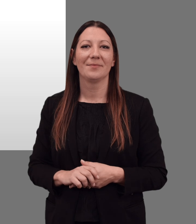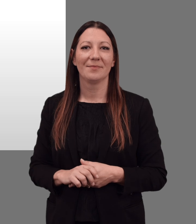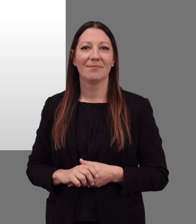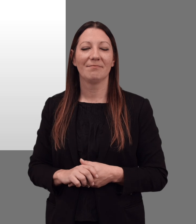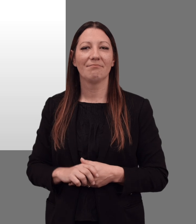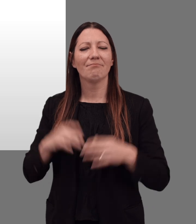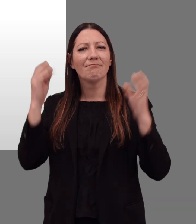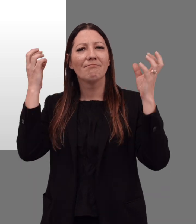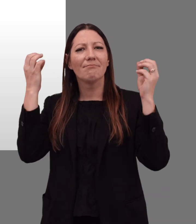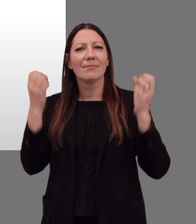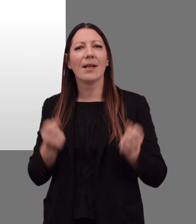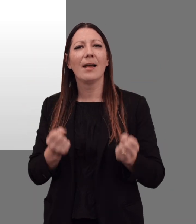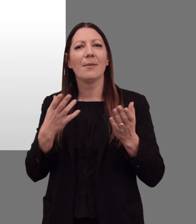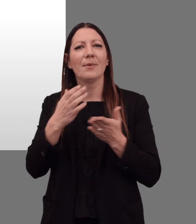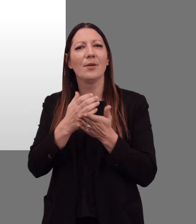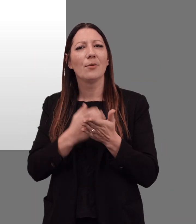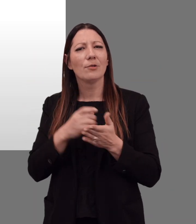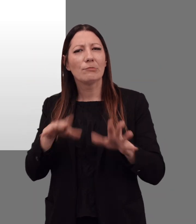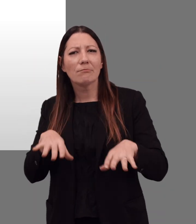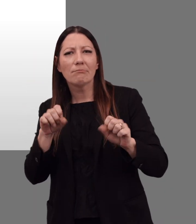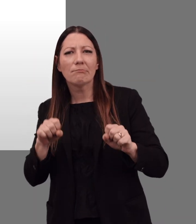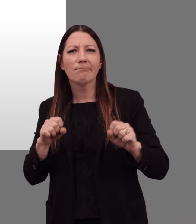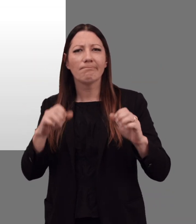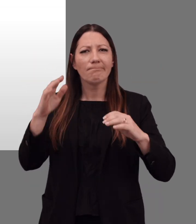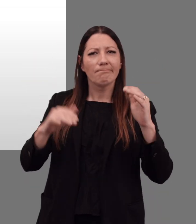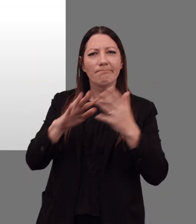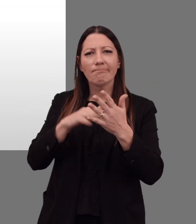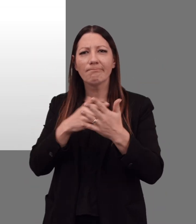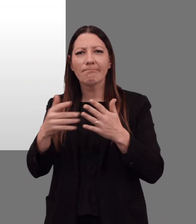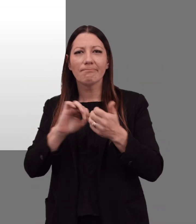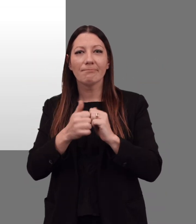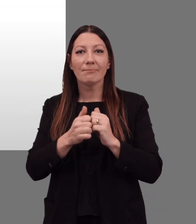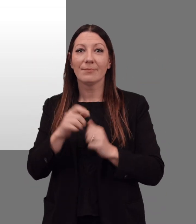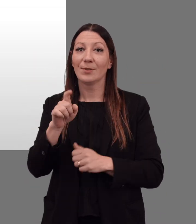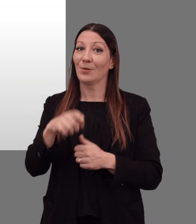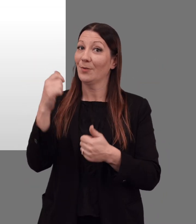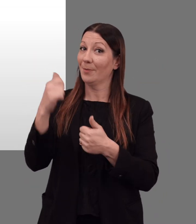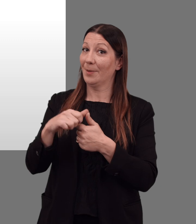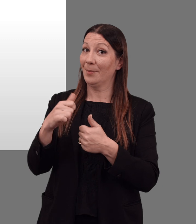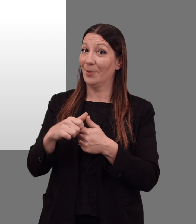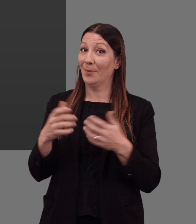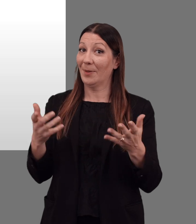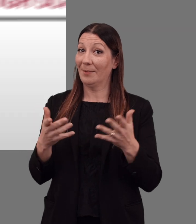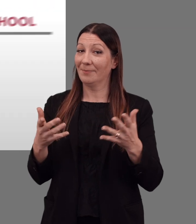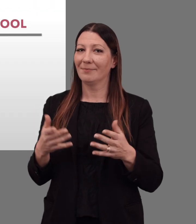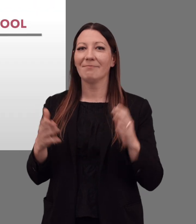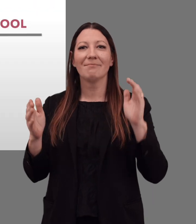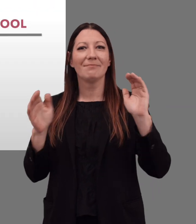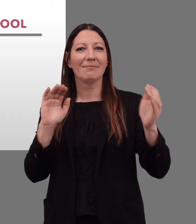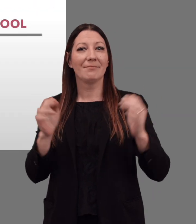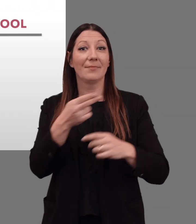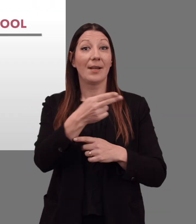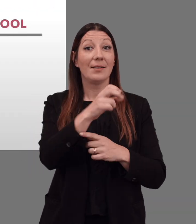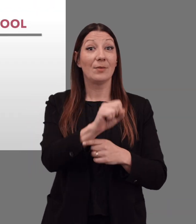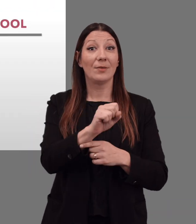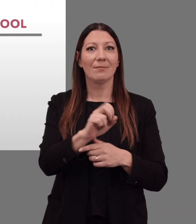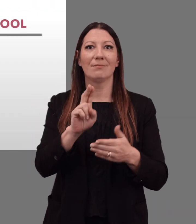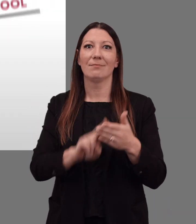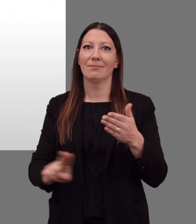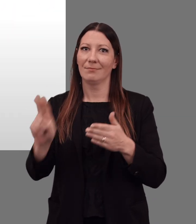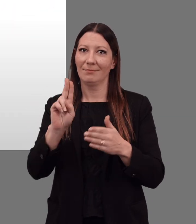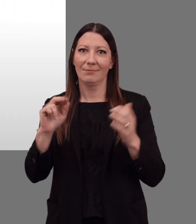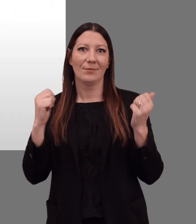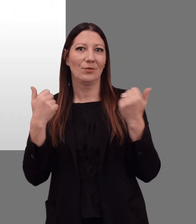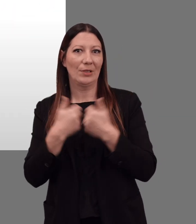When considering how many courses to take and how to create a balanced schedule, you'll want to keep the following in mind. University is much more demanding than high